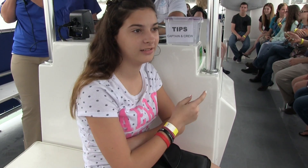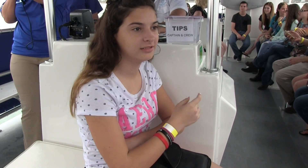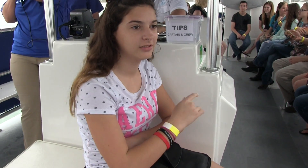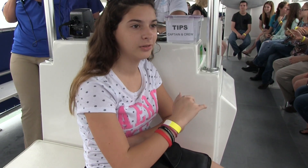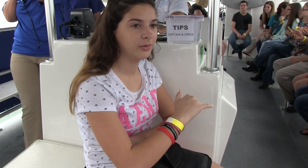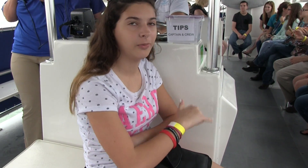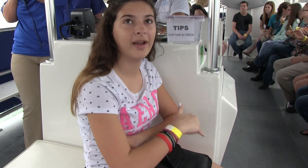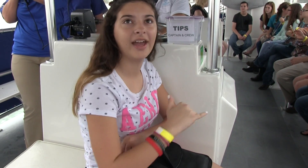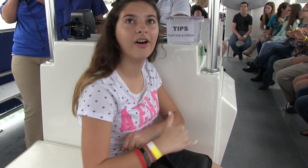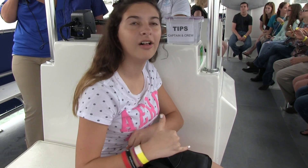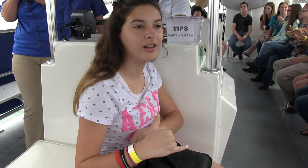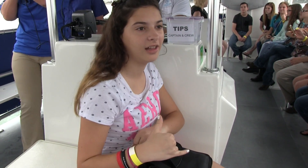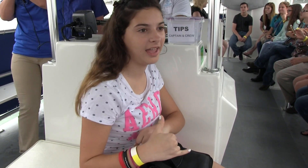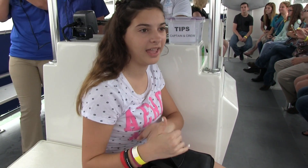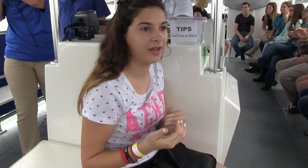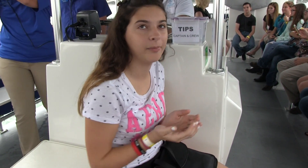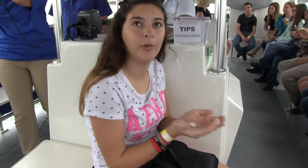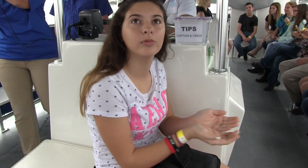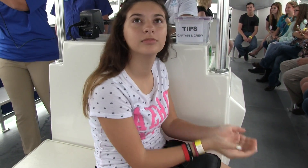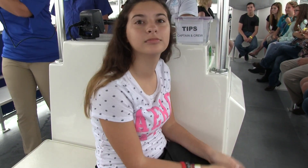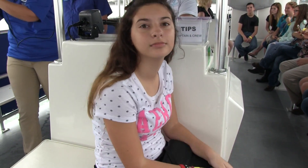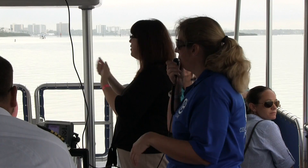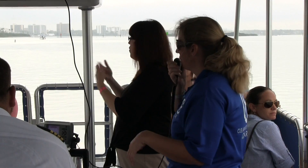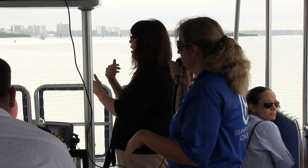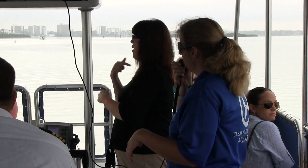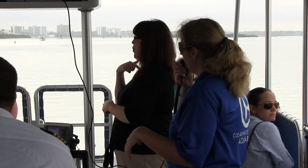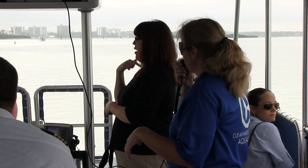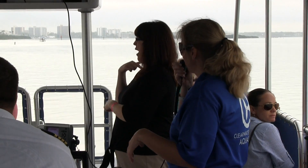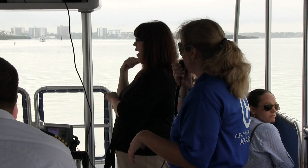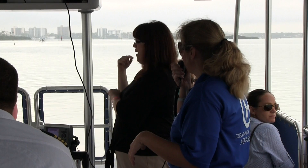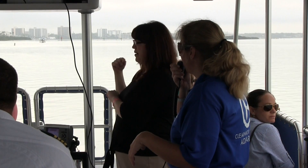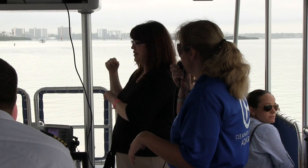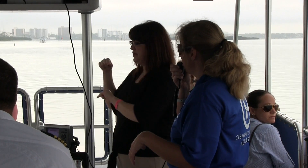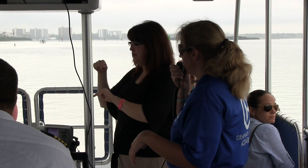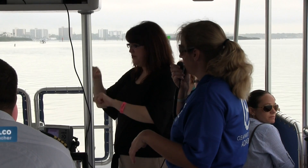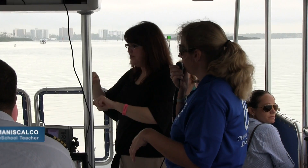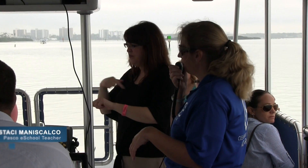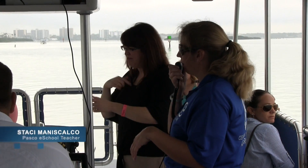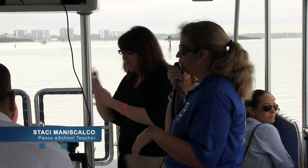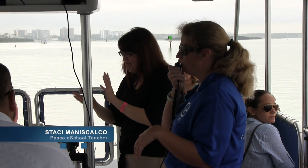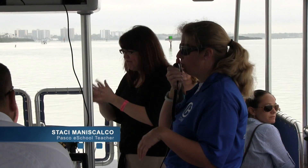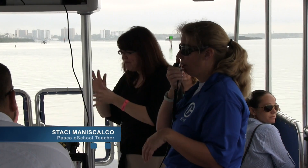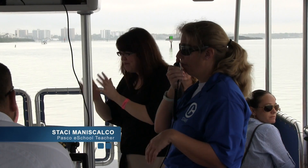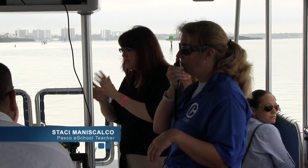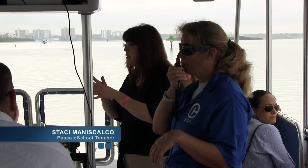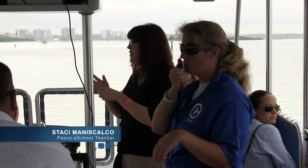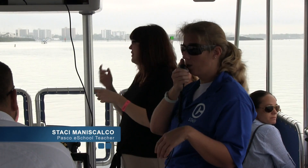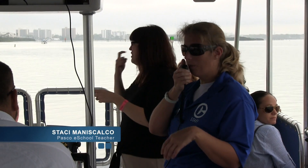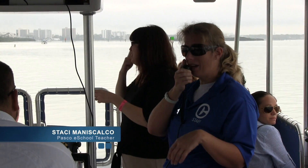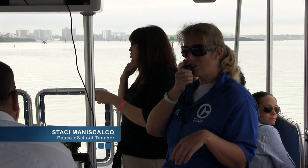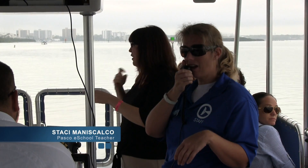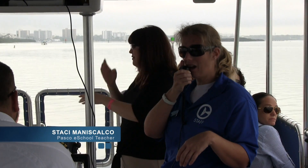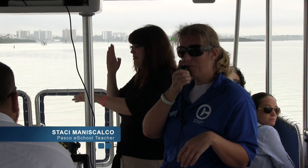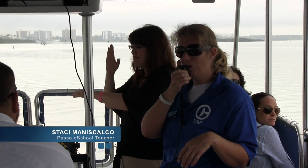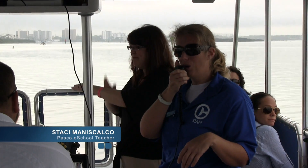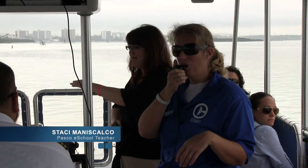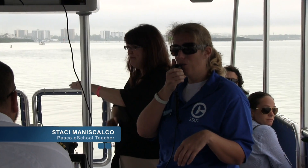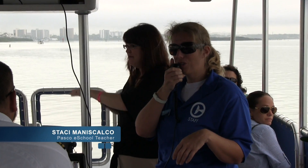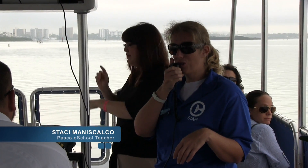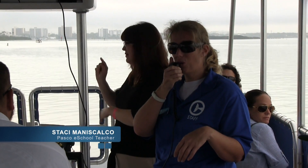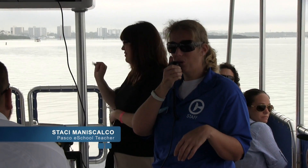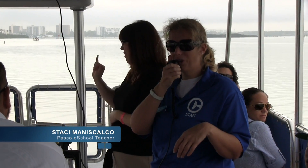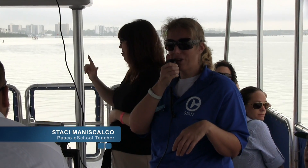That is the other author right now but when I was in the water with her she still could not swim so my job